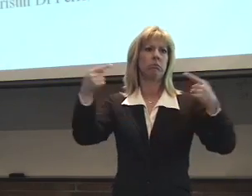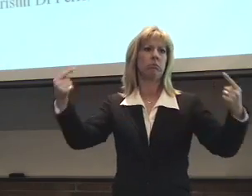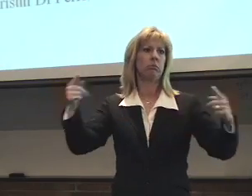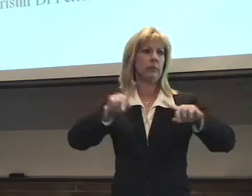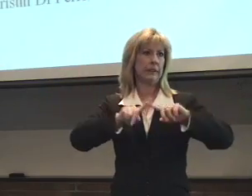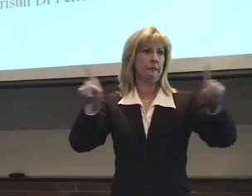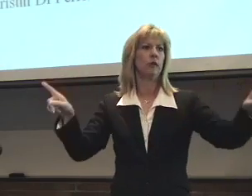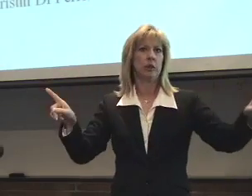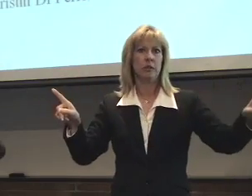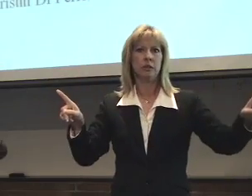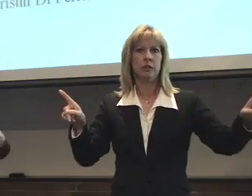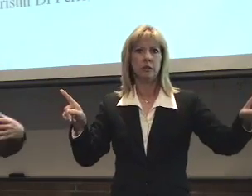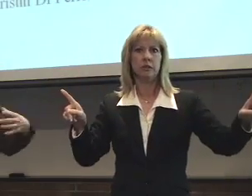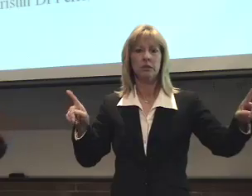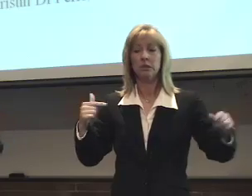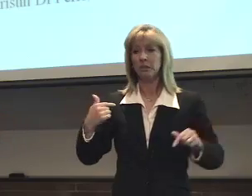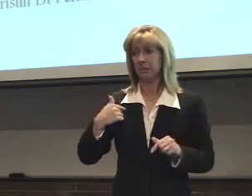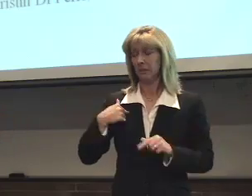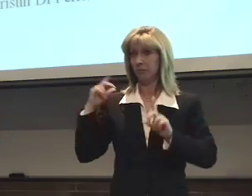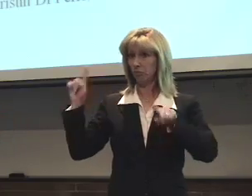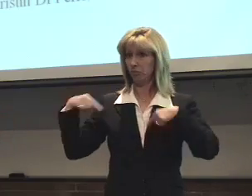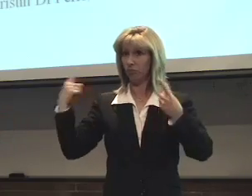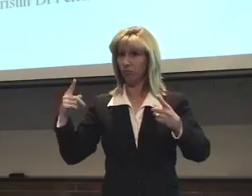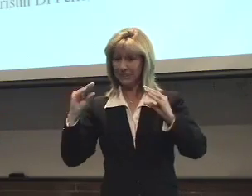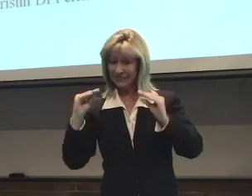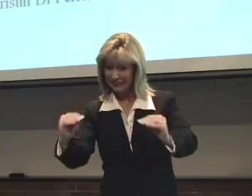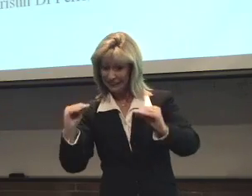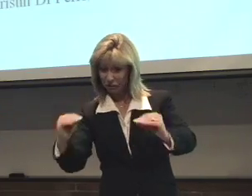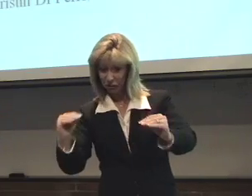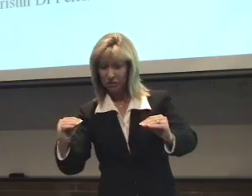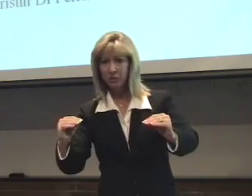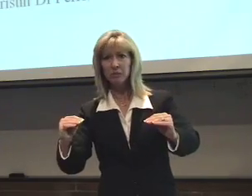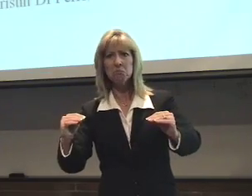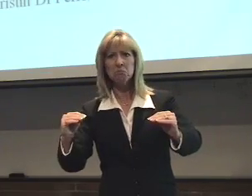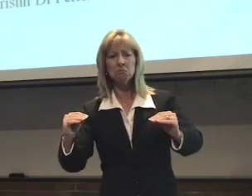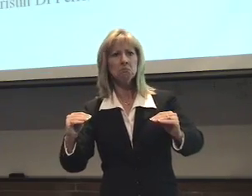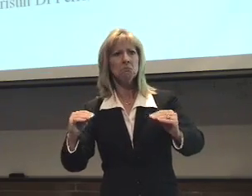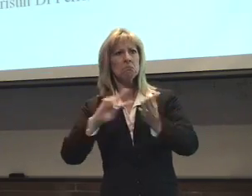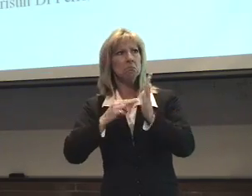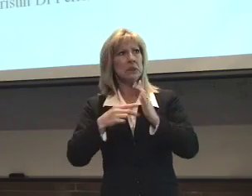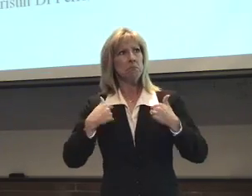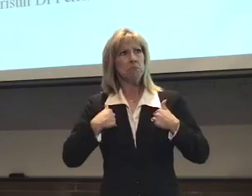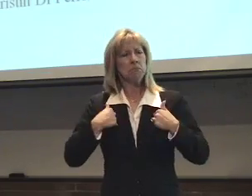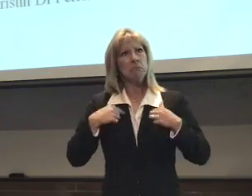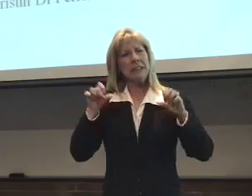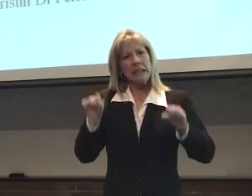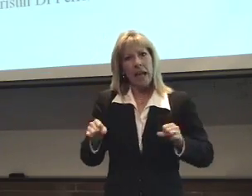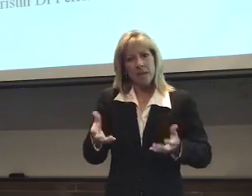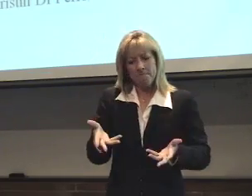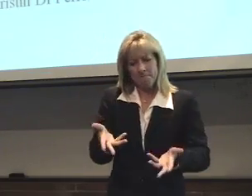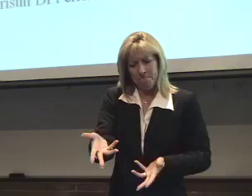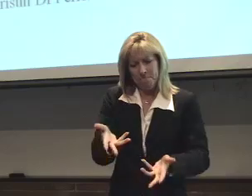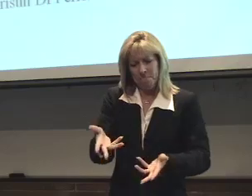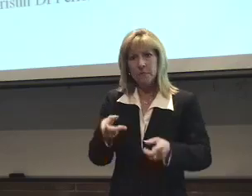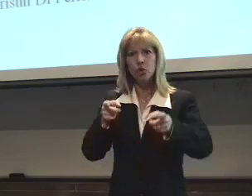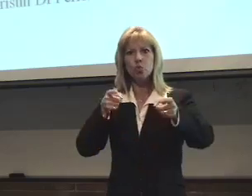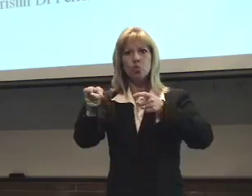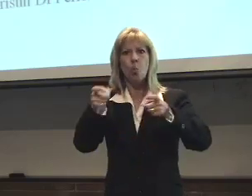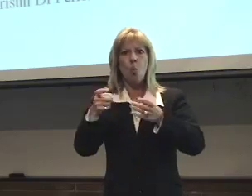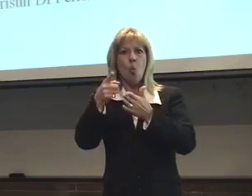can control are the things in school. I can't control what the parents decide to do. I can't control things